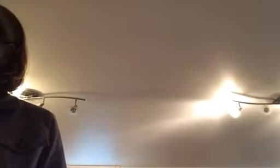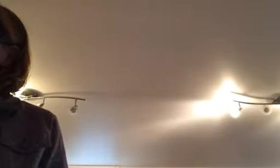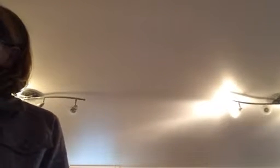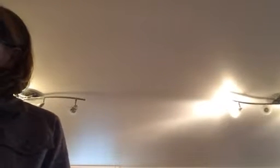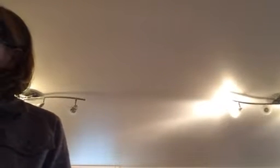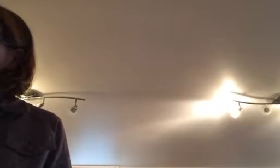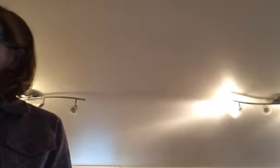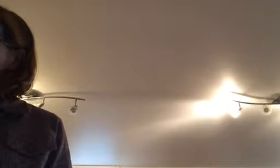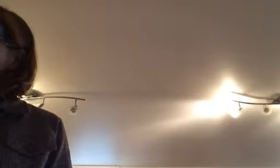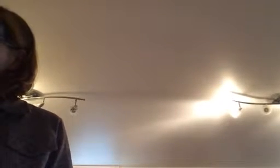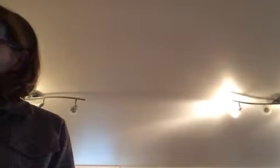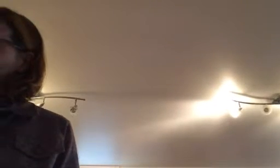long,